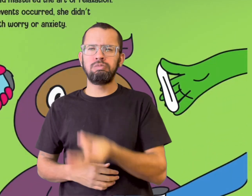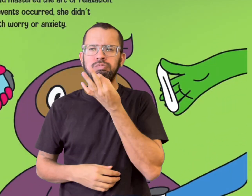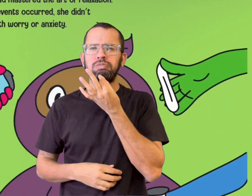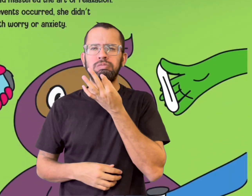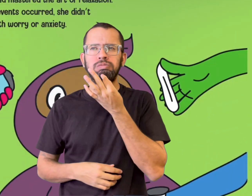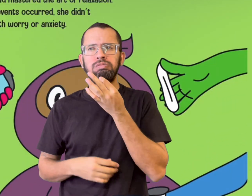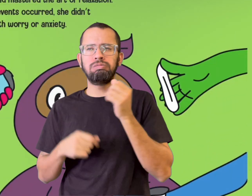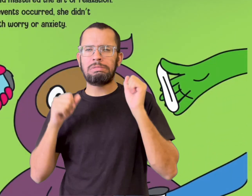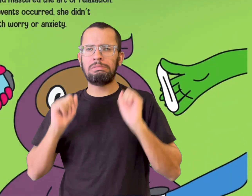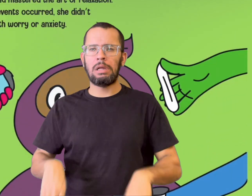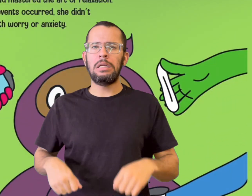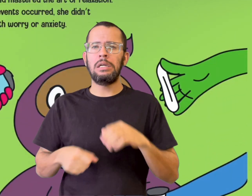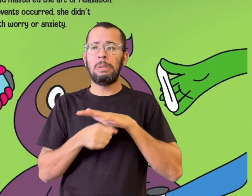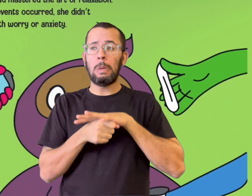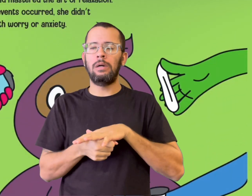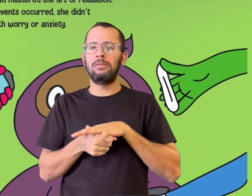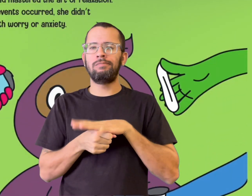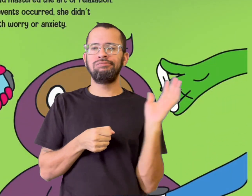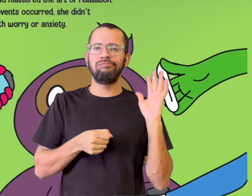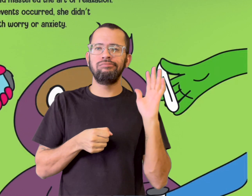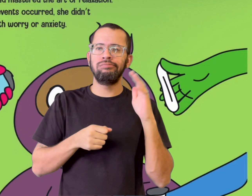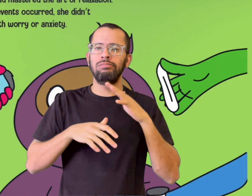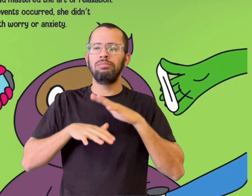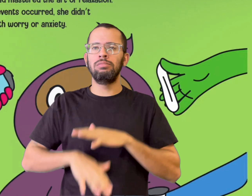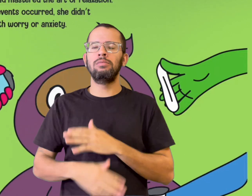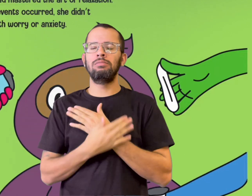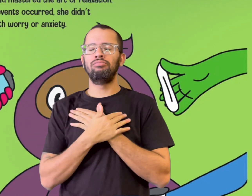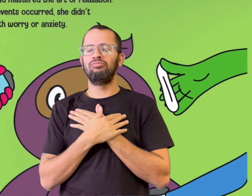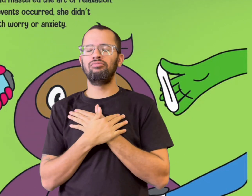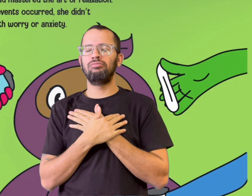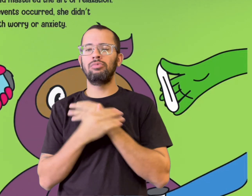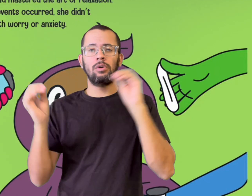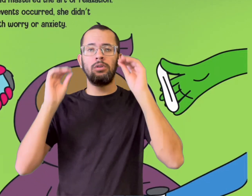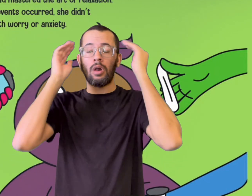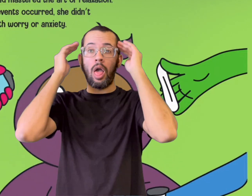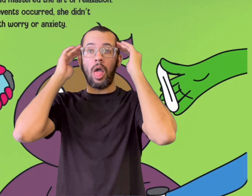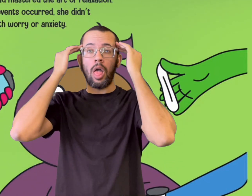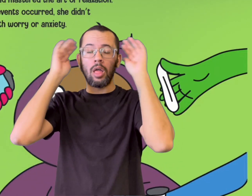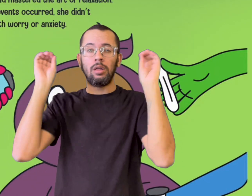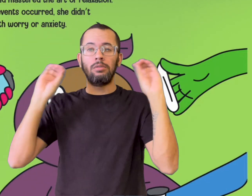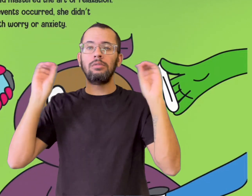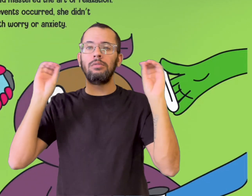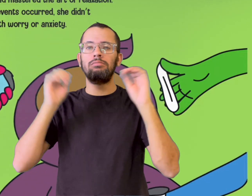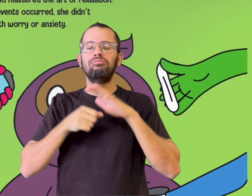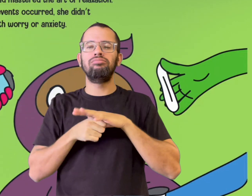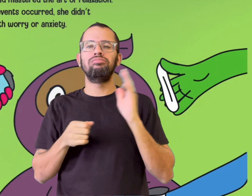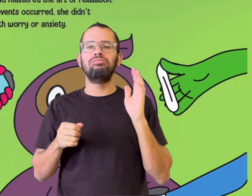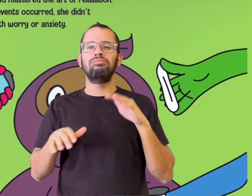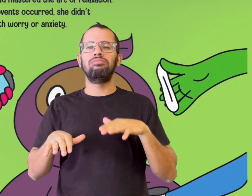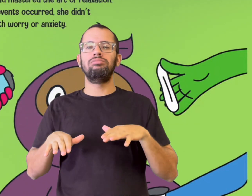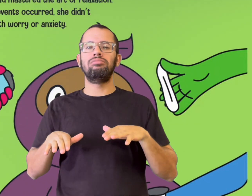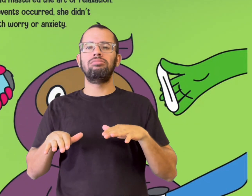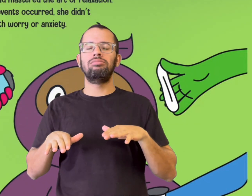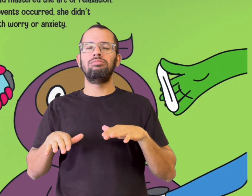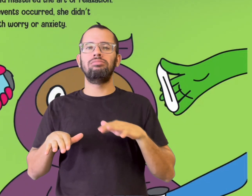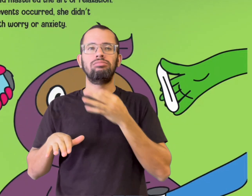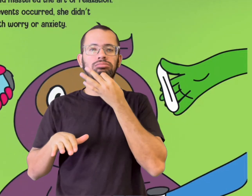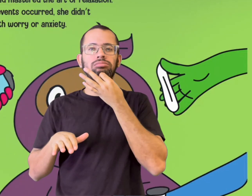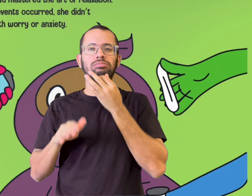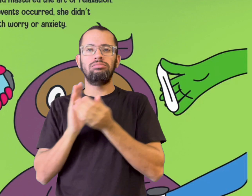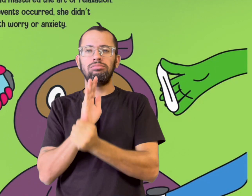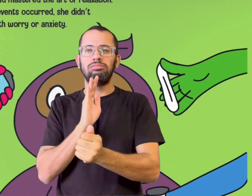Stressed Ninja had mastered the art of relaxation. When stressful events occurred, she didn't become filled with worry